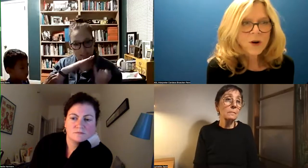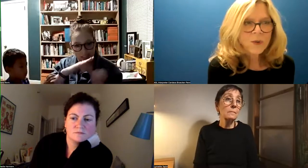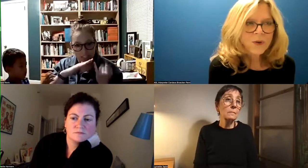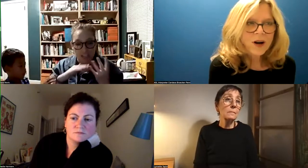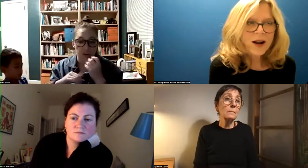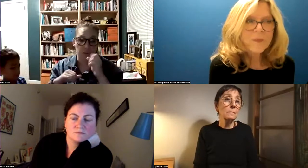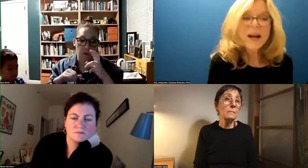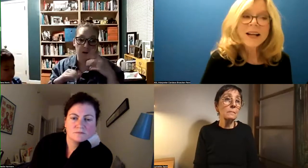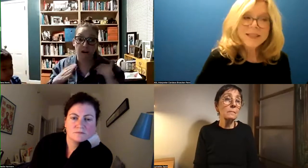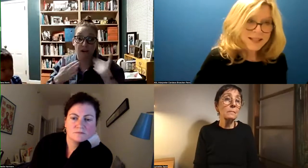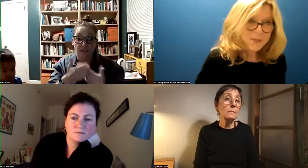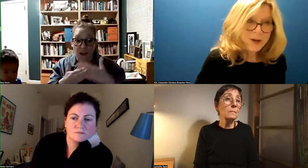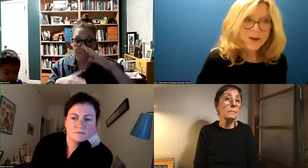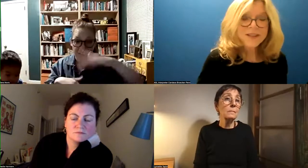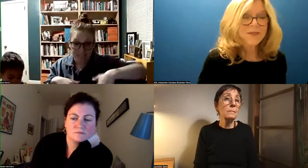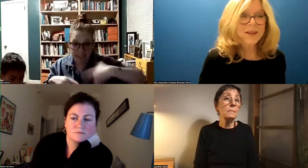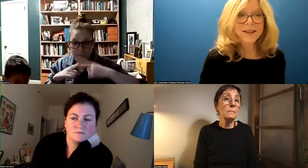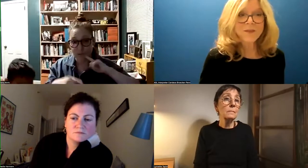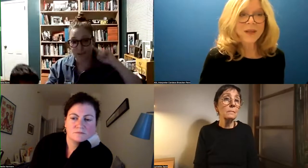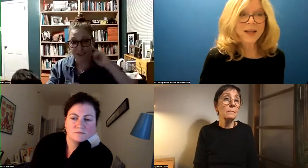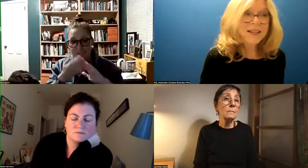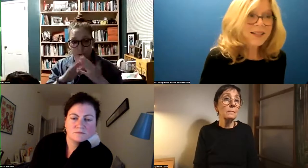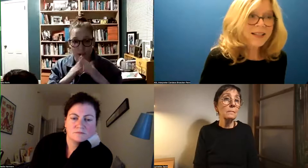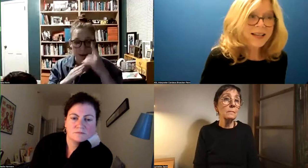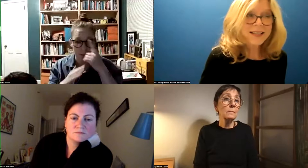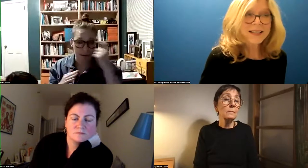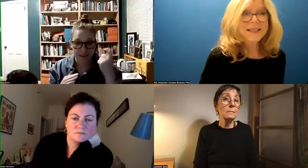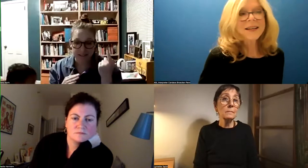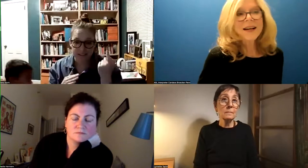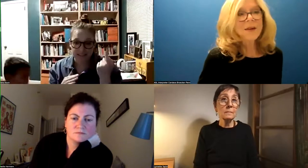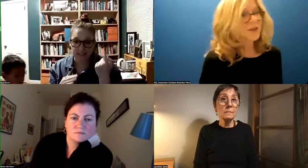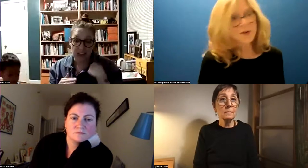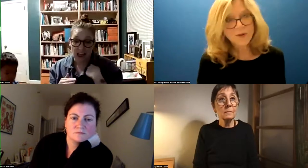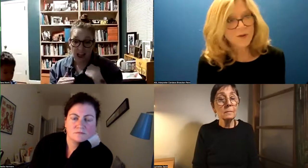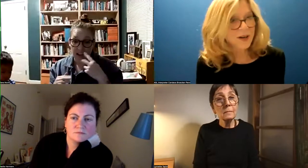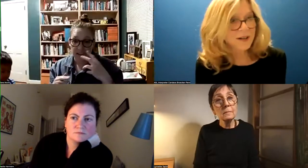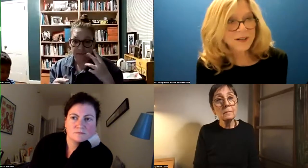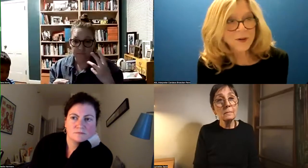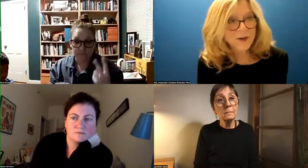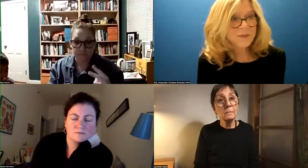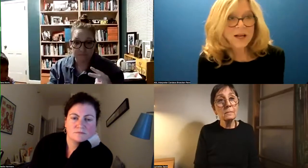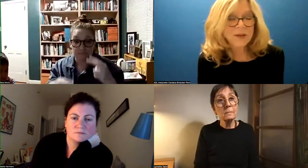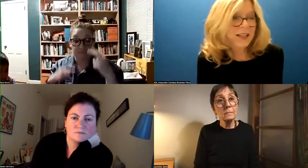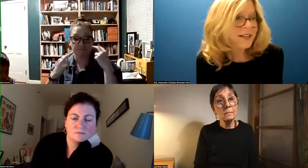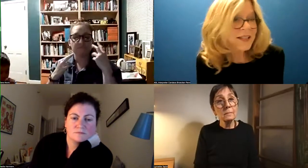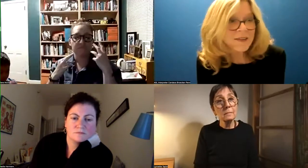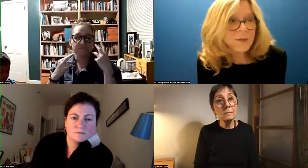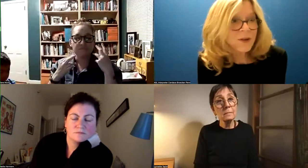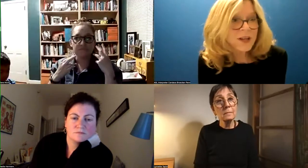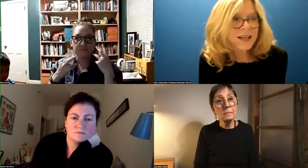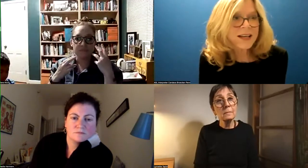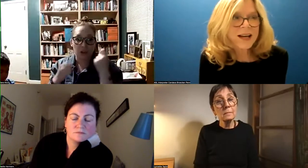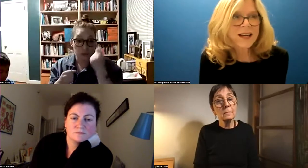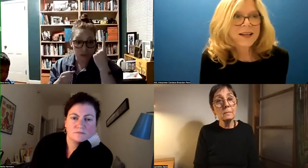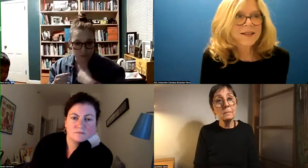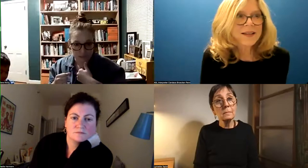So, but I did experience the feeling of being isolated. I'm also experienced coming late to the deaf